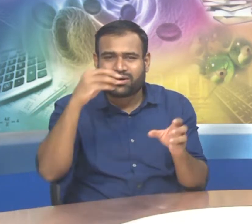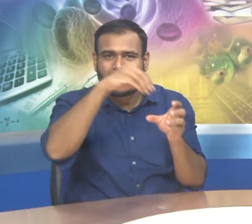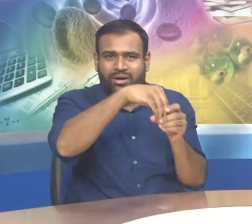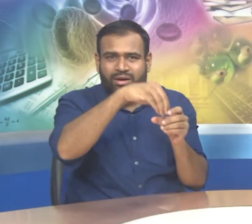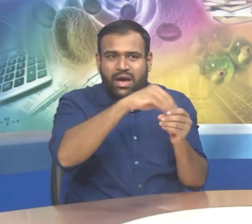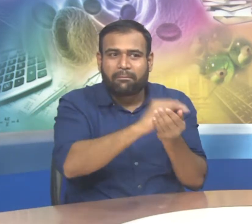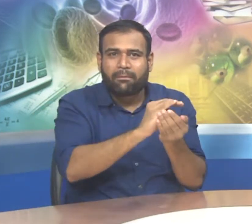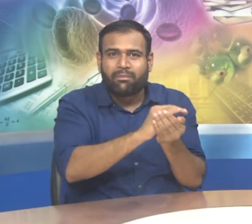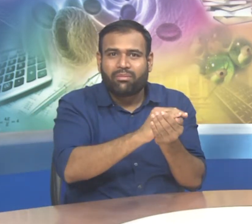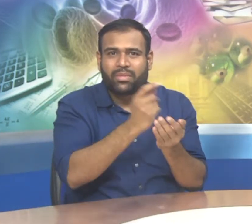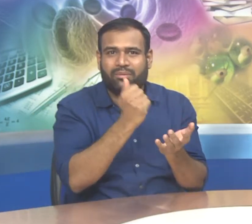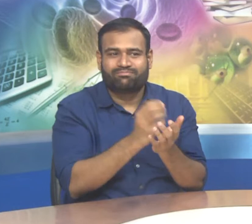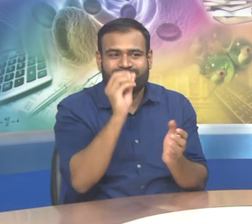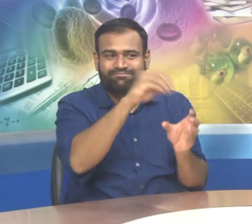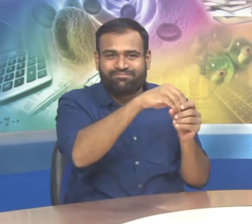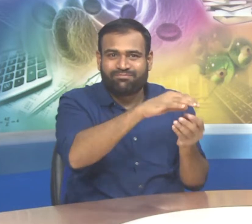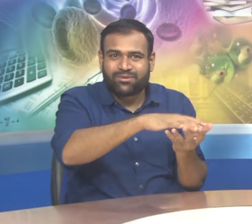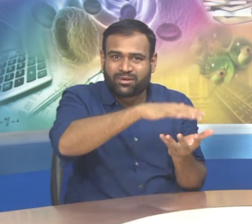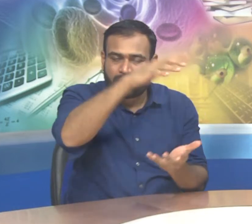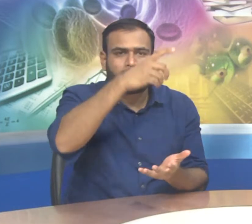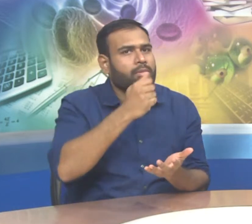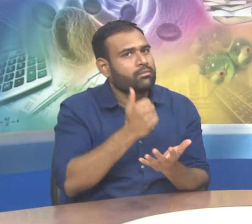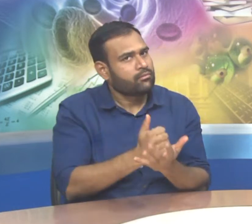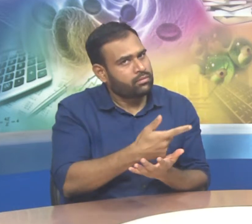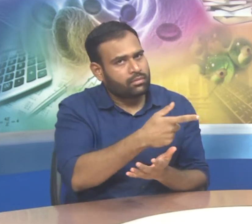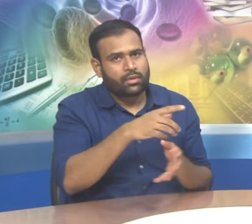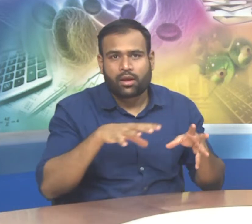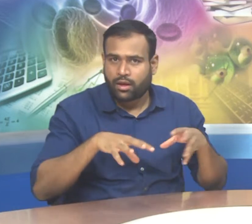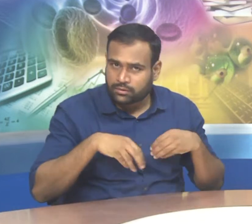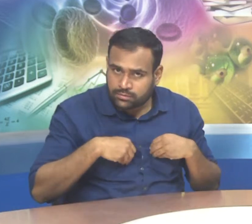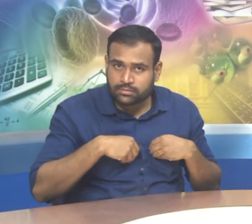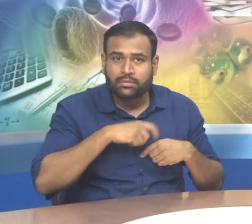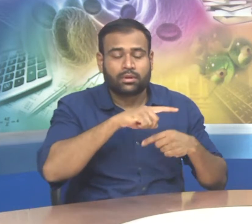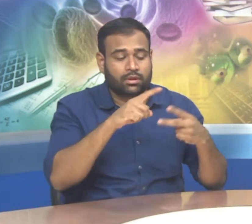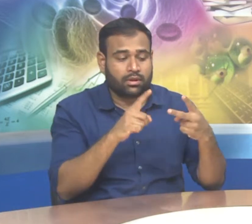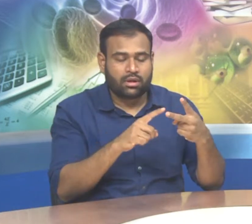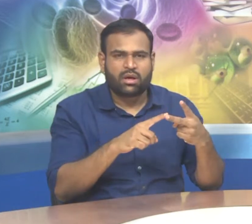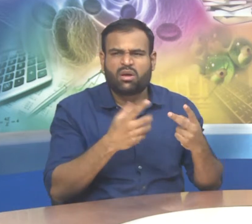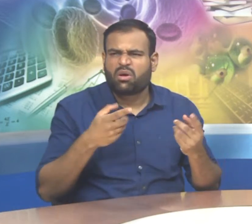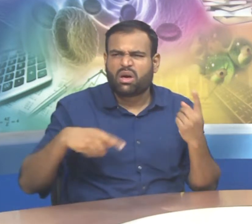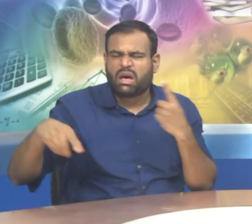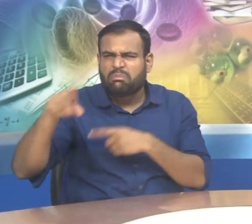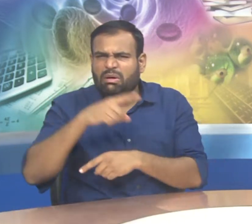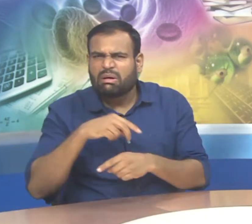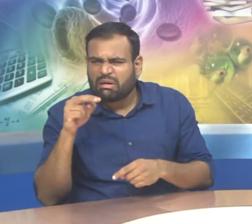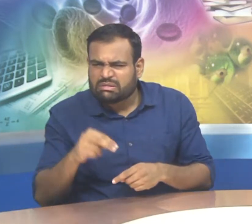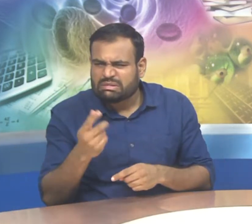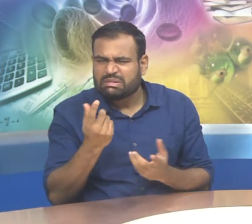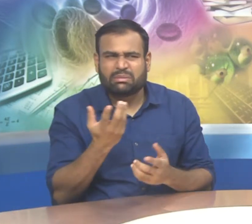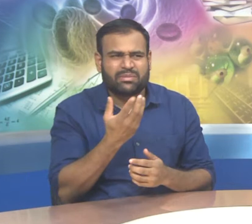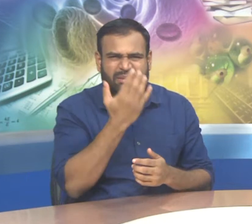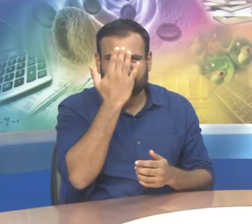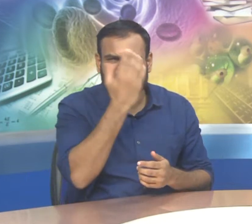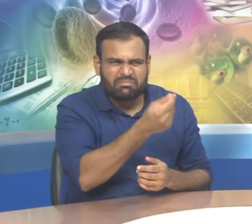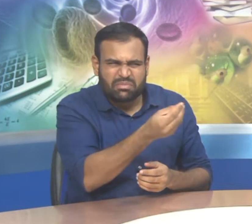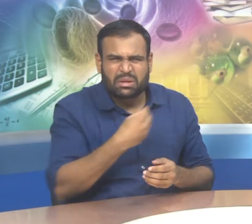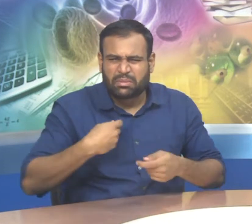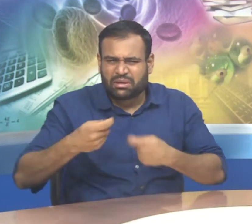about banks, we can say that banking activities include acceptance of deposits